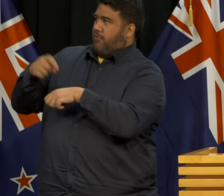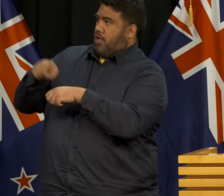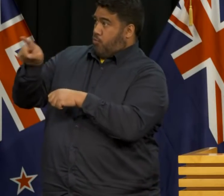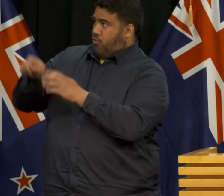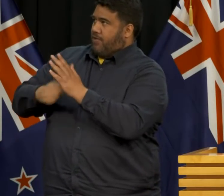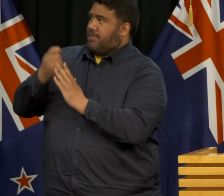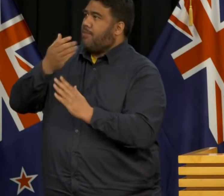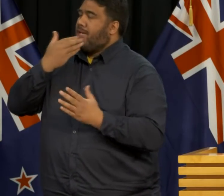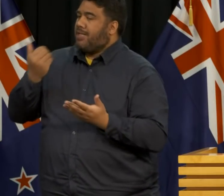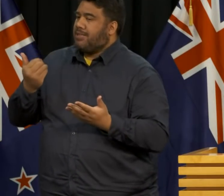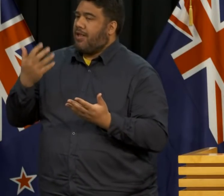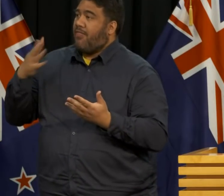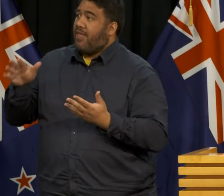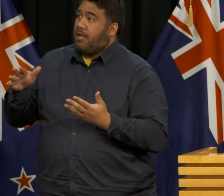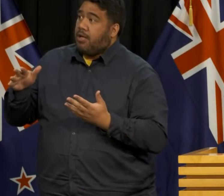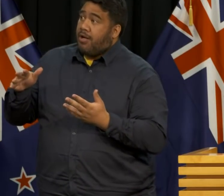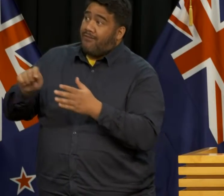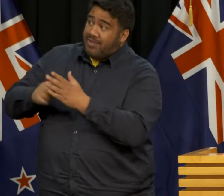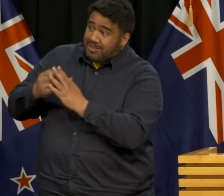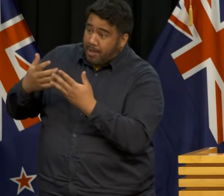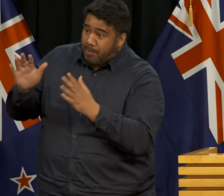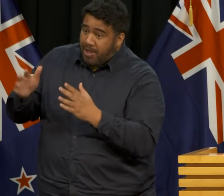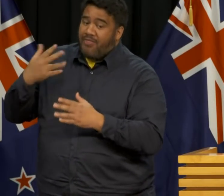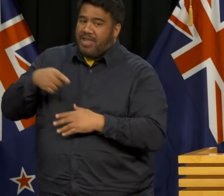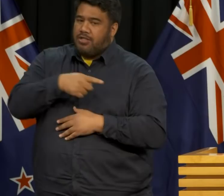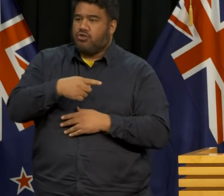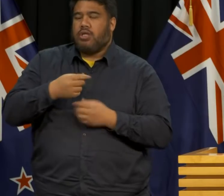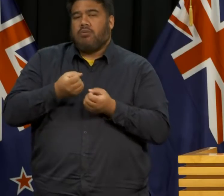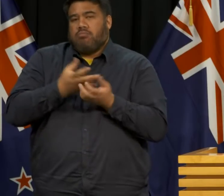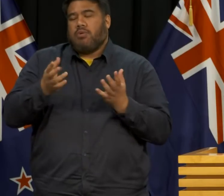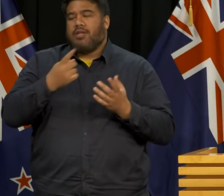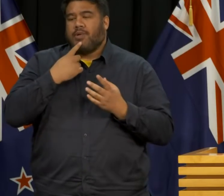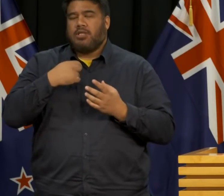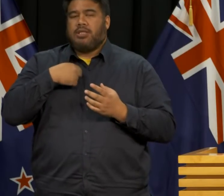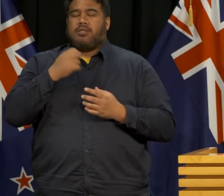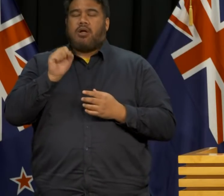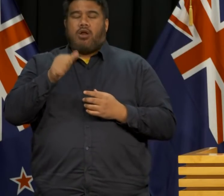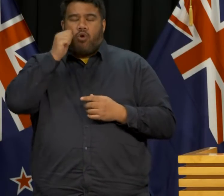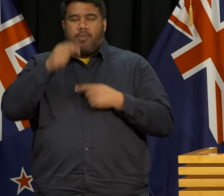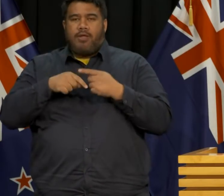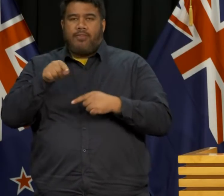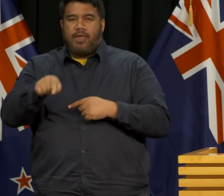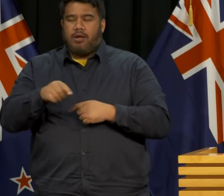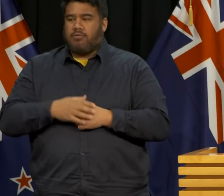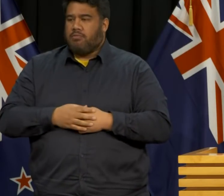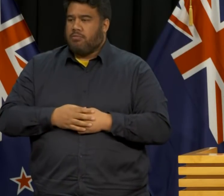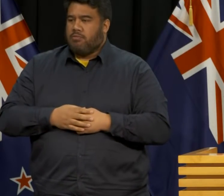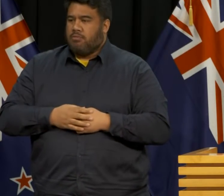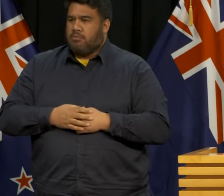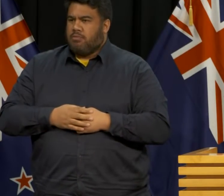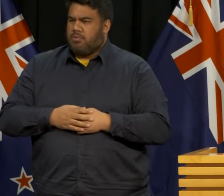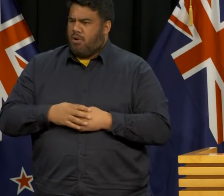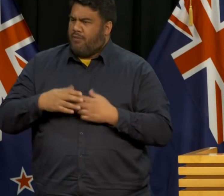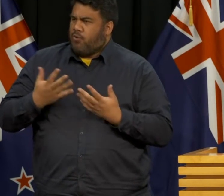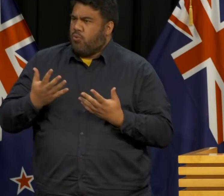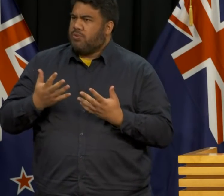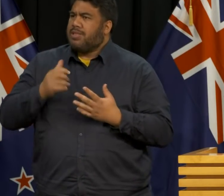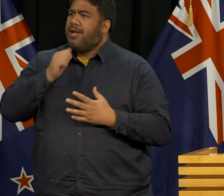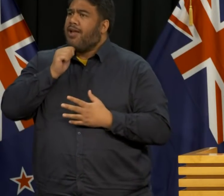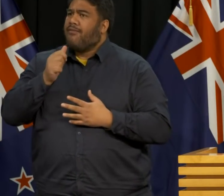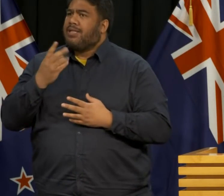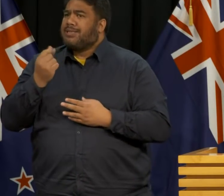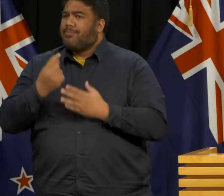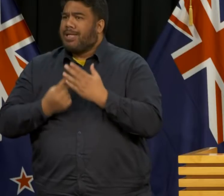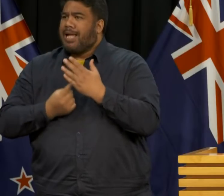and then, after that was done, went public with the information. It's absolutely legitimate to call out if there has